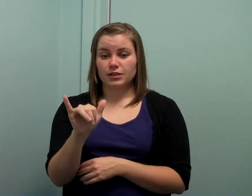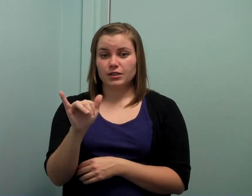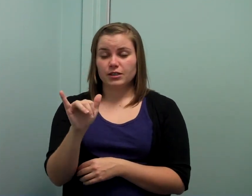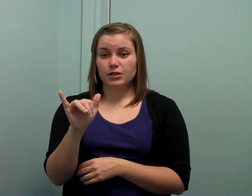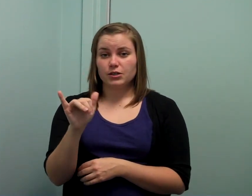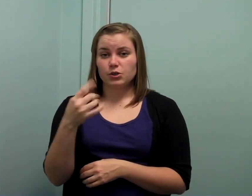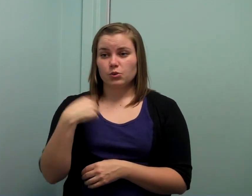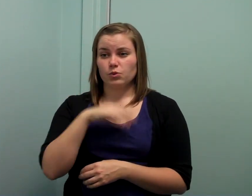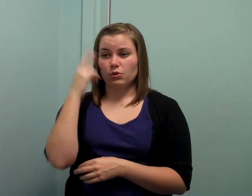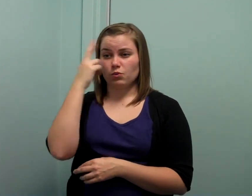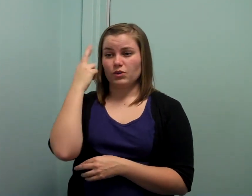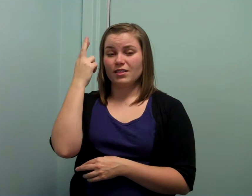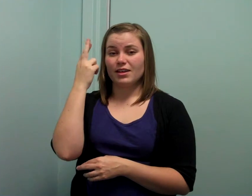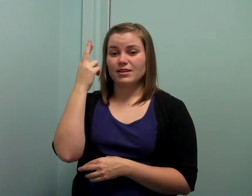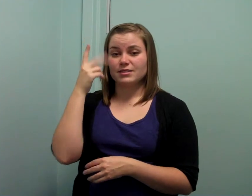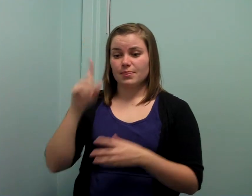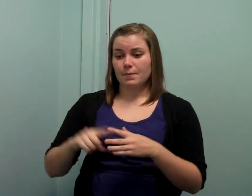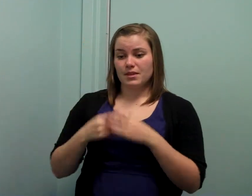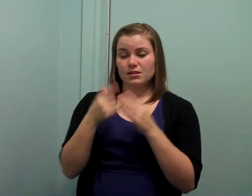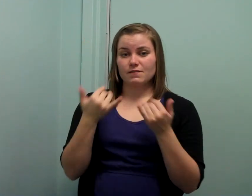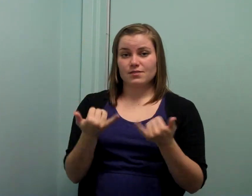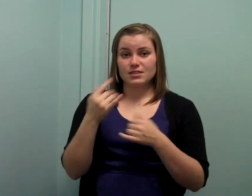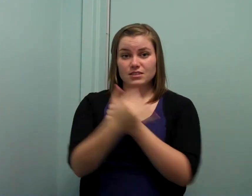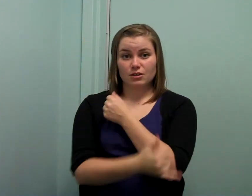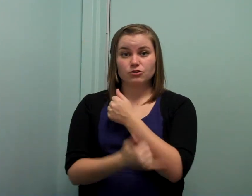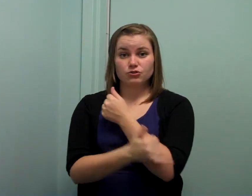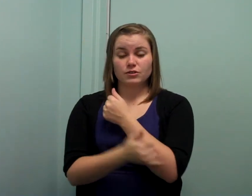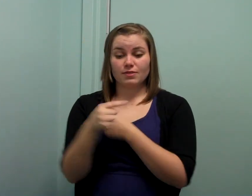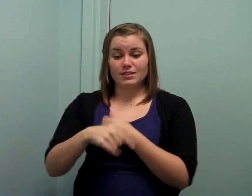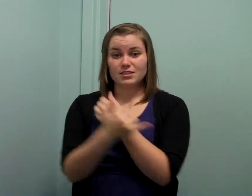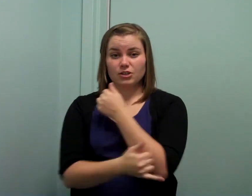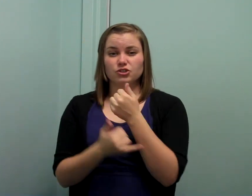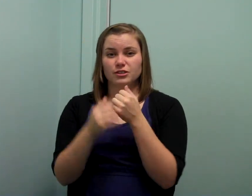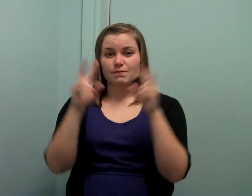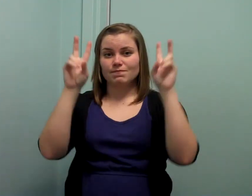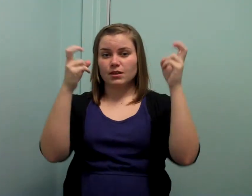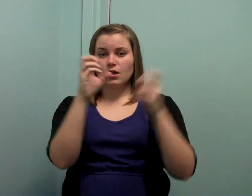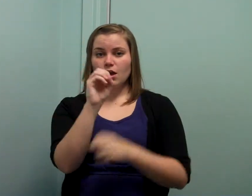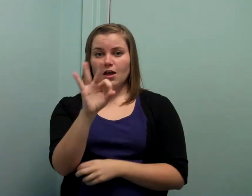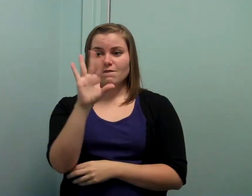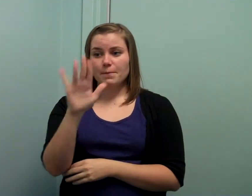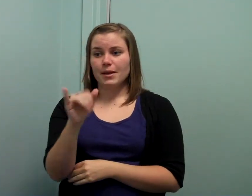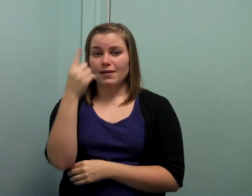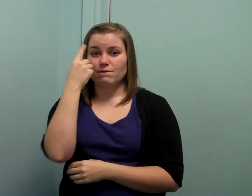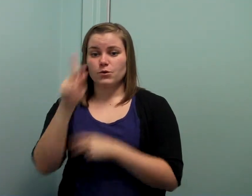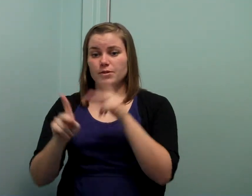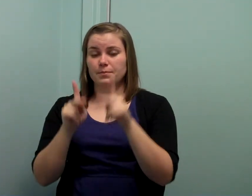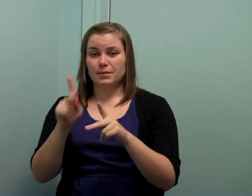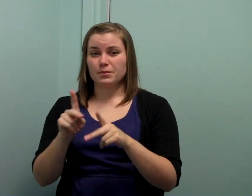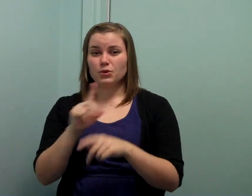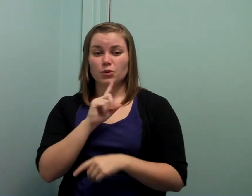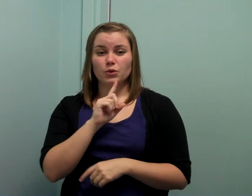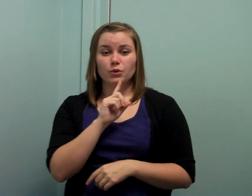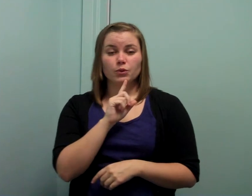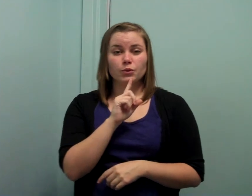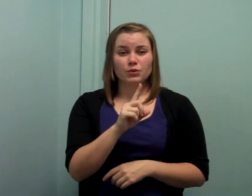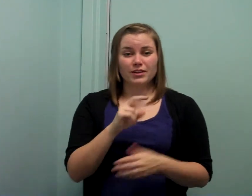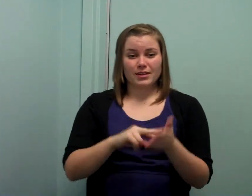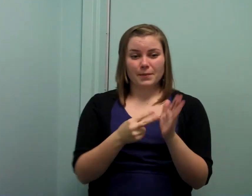that in the beginning of this country, of, by, and for the people meant of,